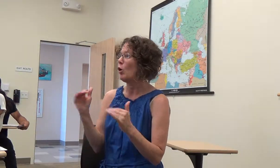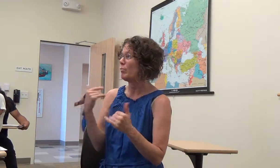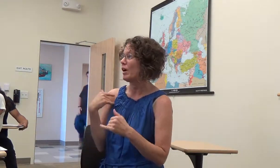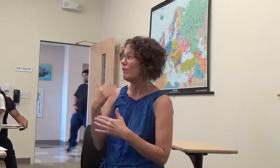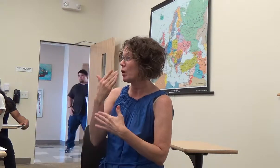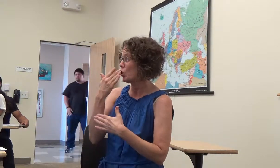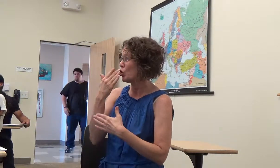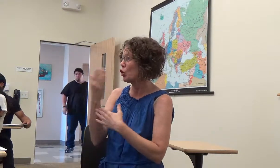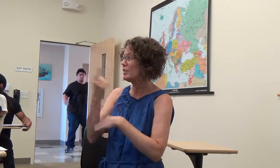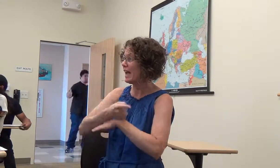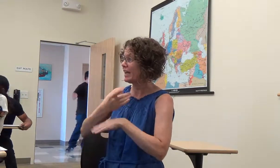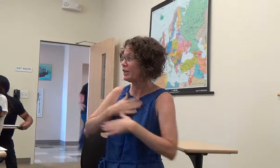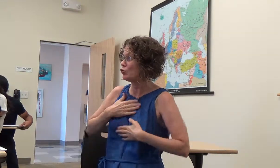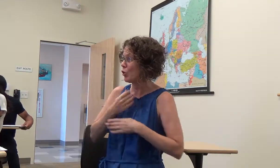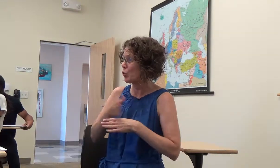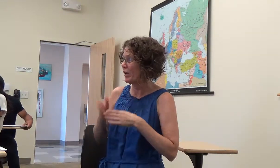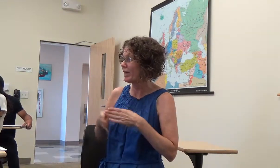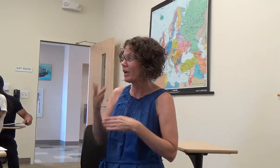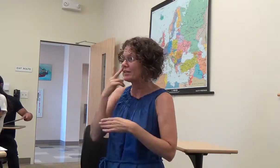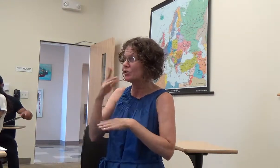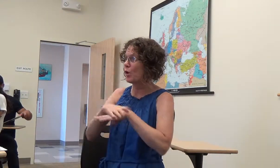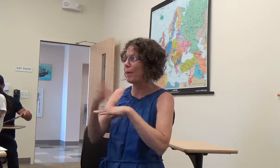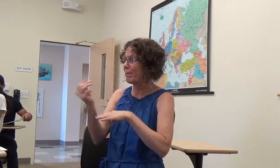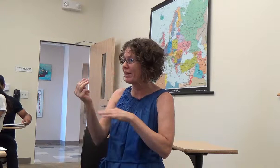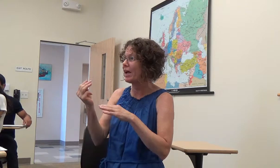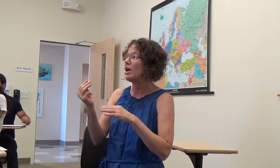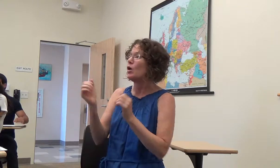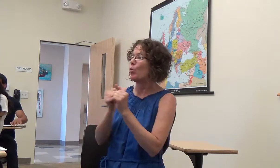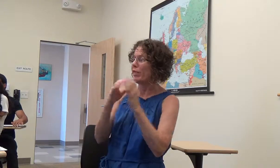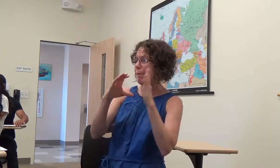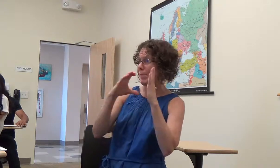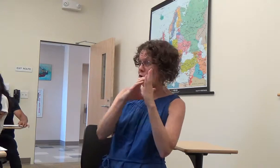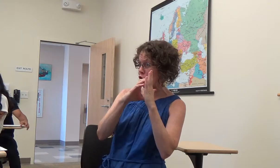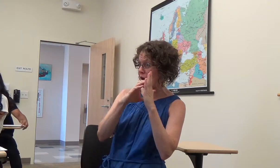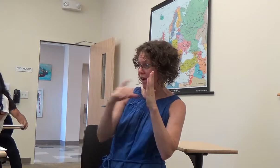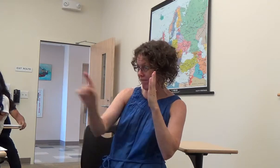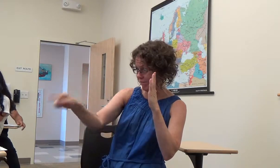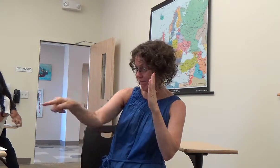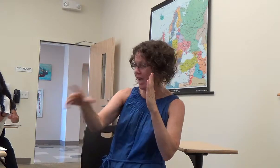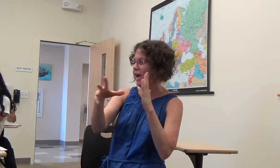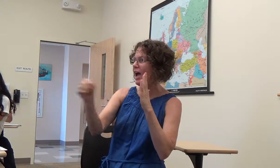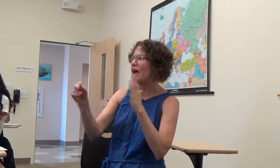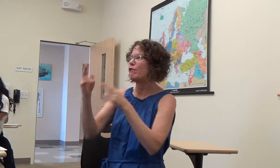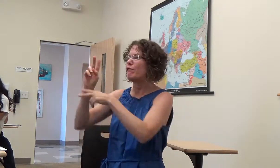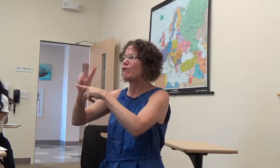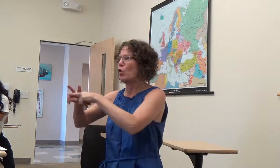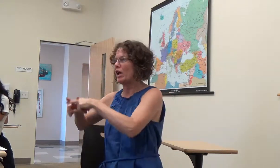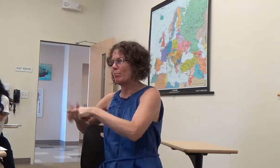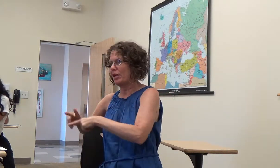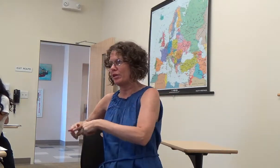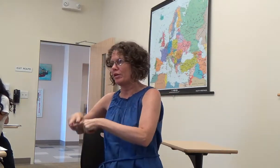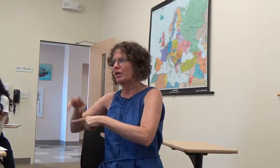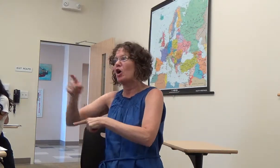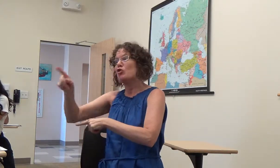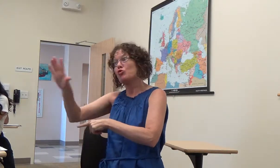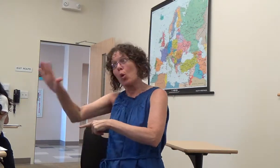your weekend. I'll see you on Monday with a paragraph and your vocabulary. Remember, they are your own sentences.